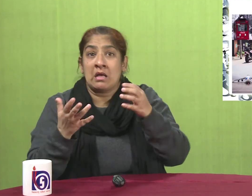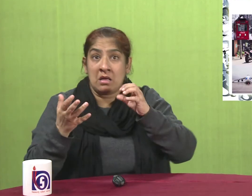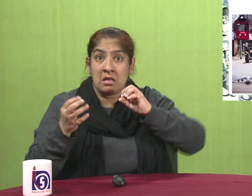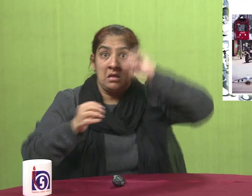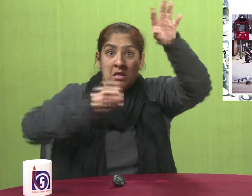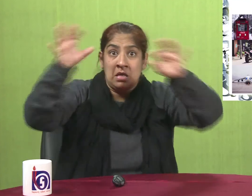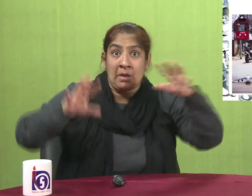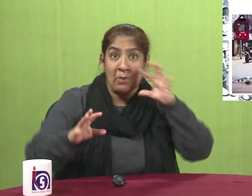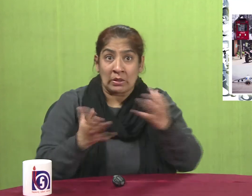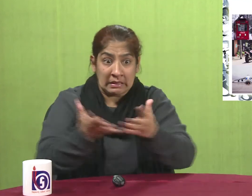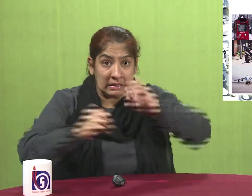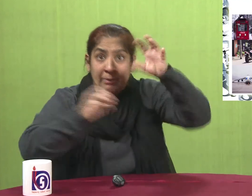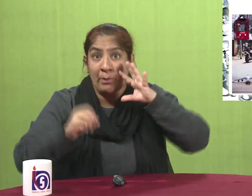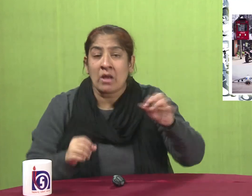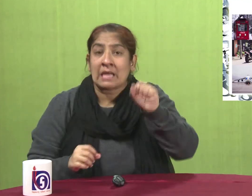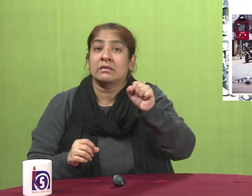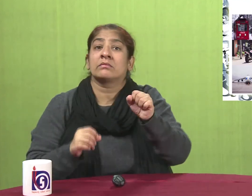importance of transportation?